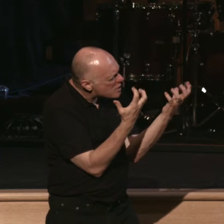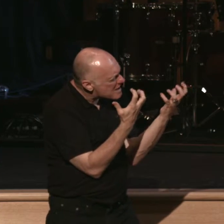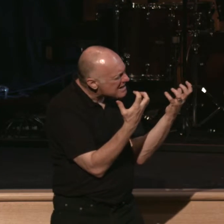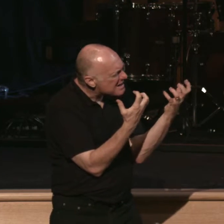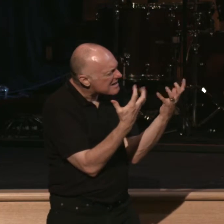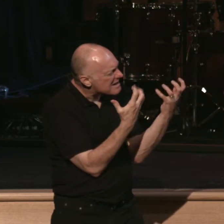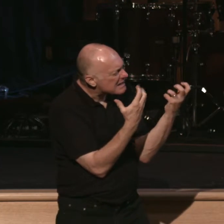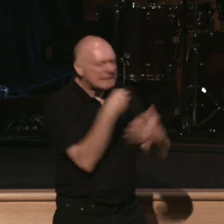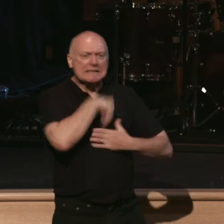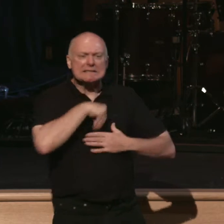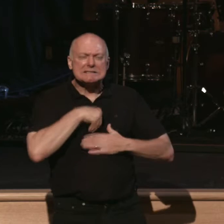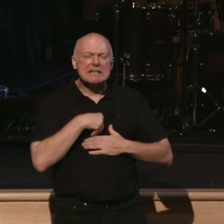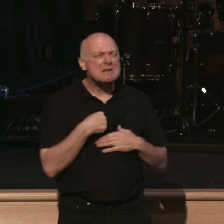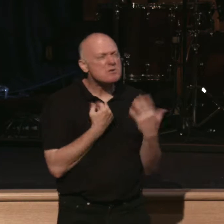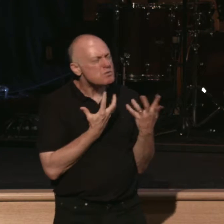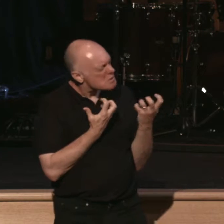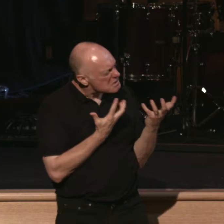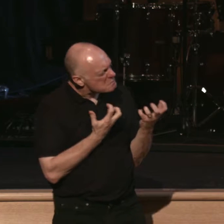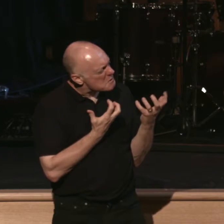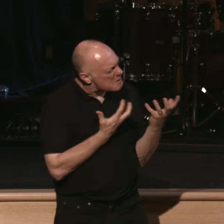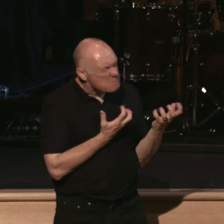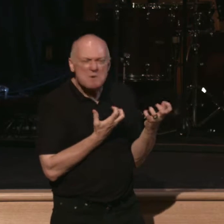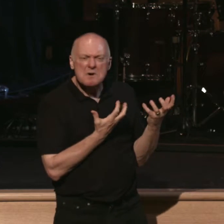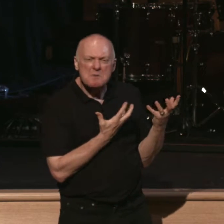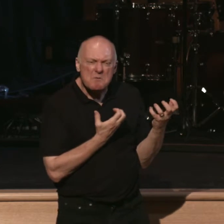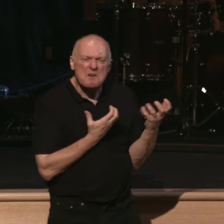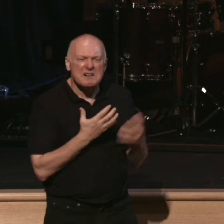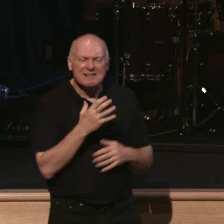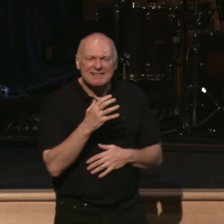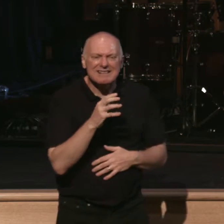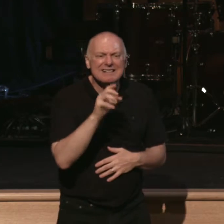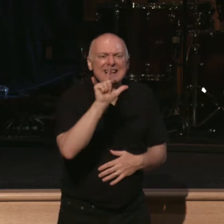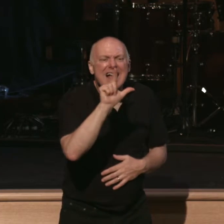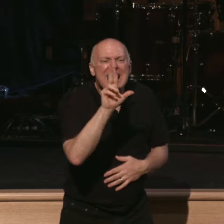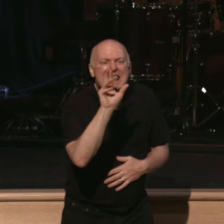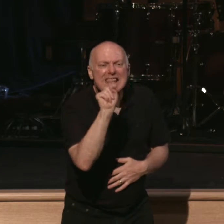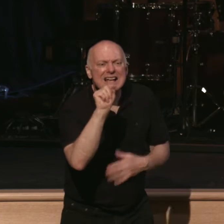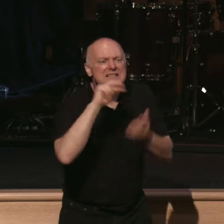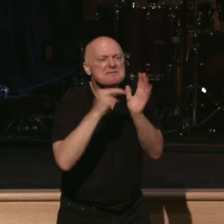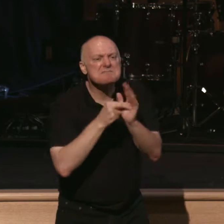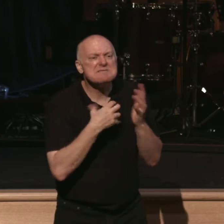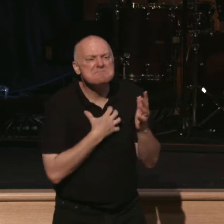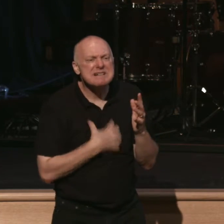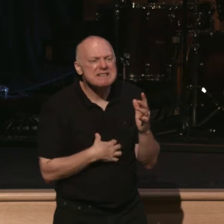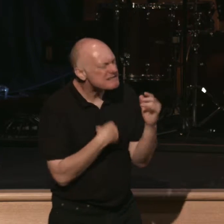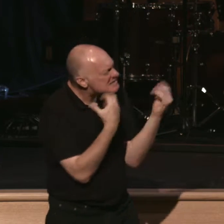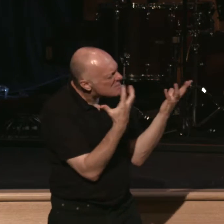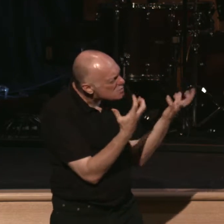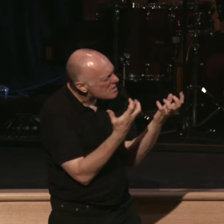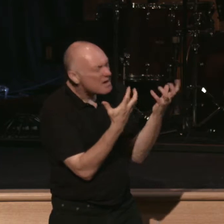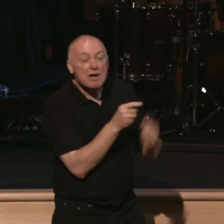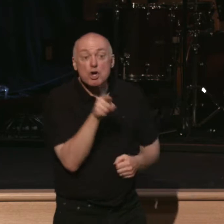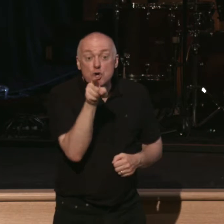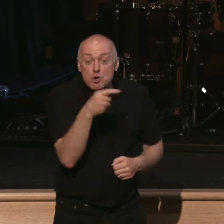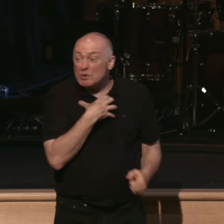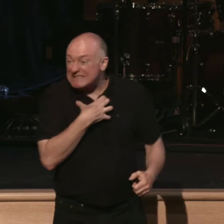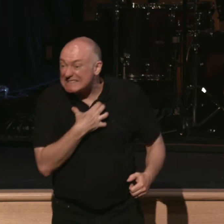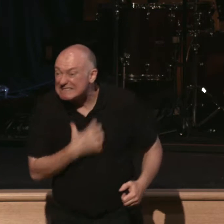war within you. And lust is described as passions. Verse 2 says, You desire. That's